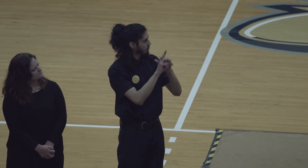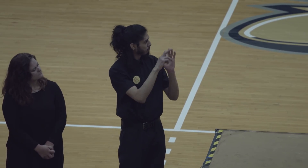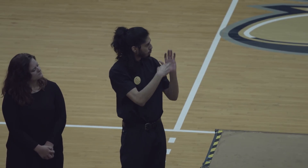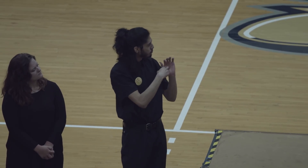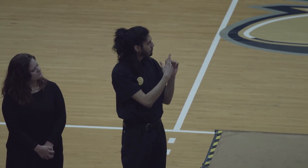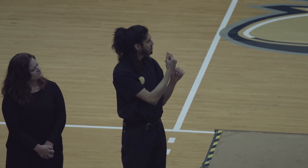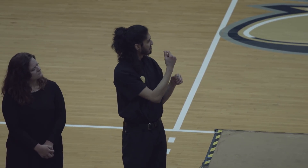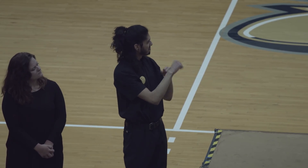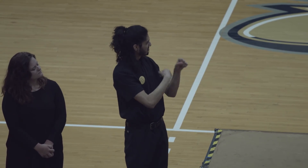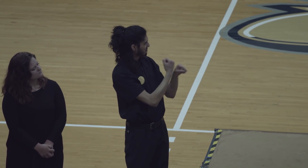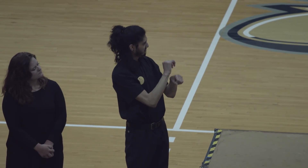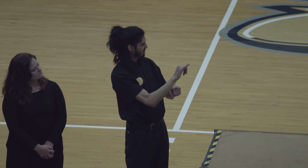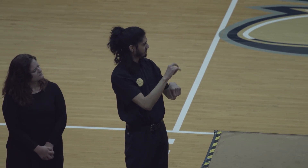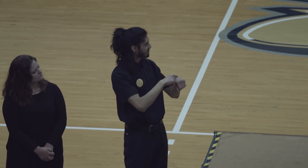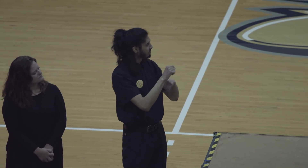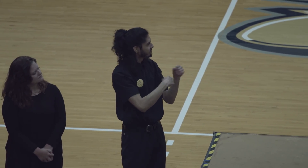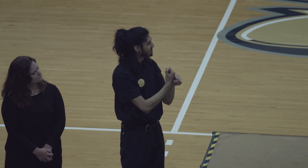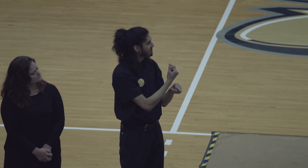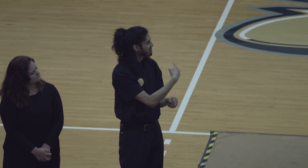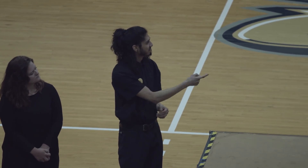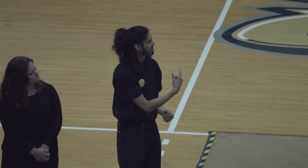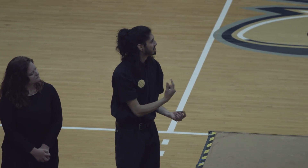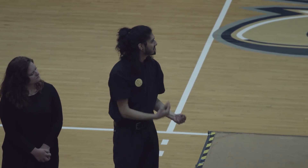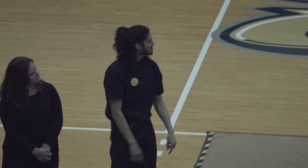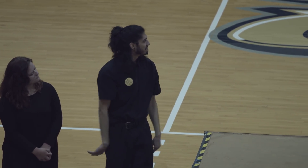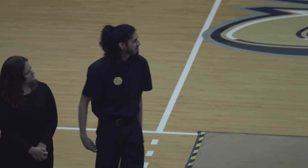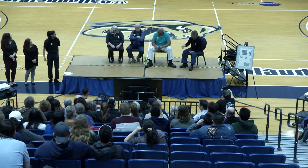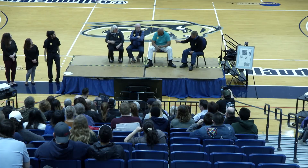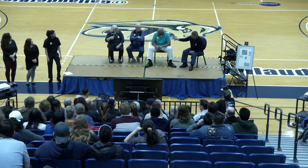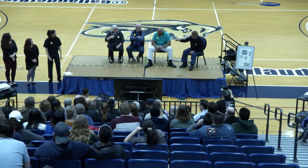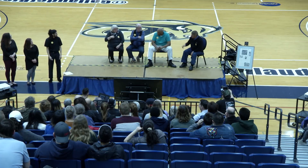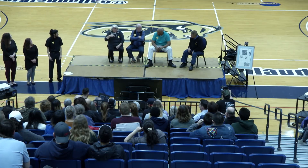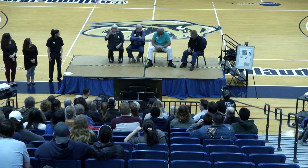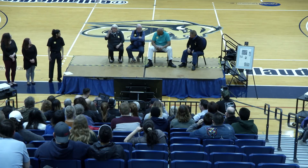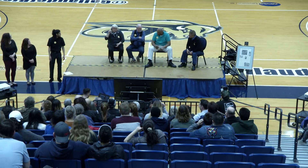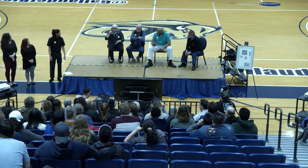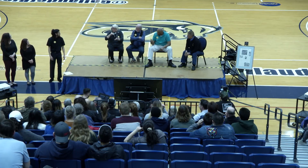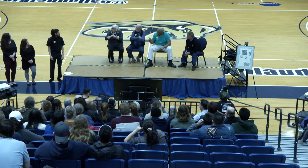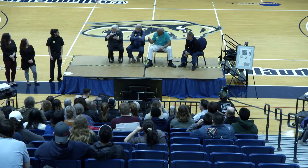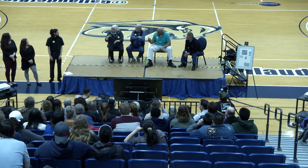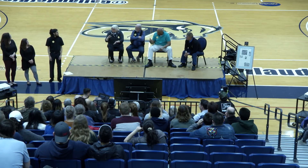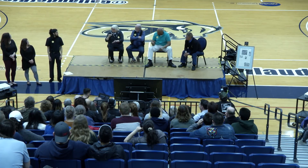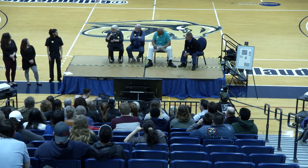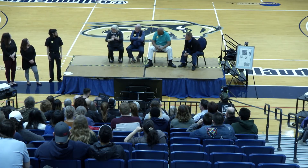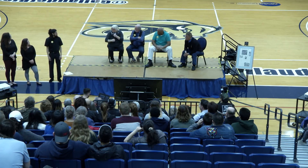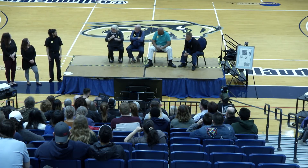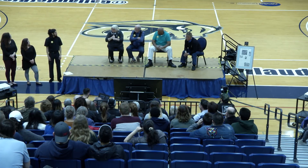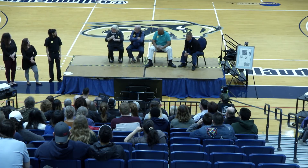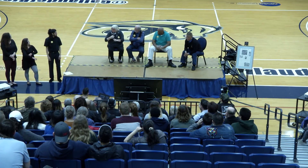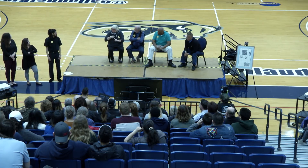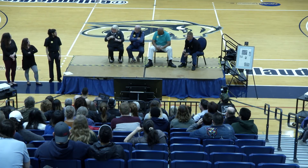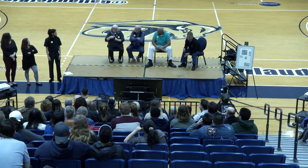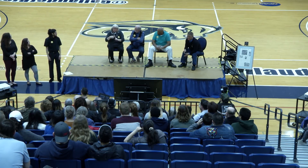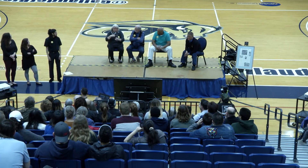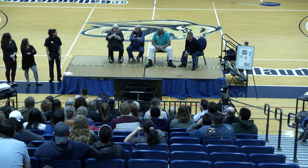What was your role at the time of DPN? What year were you? Well, I'll start. I was a student that